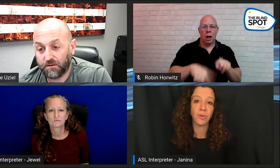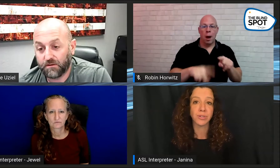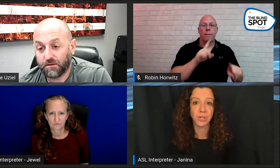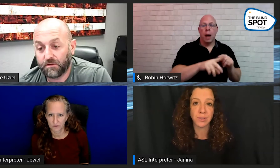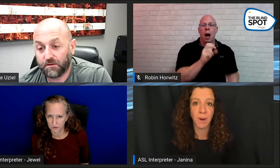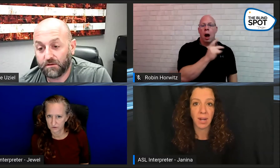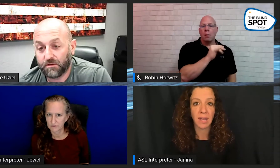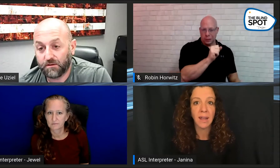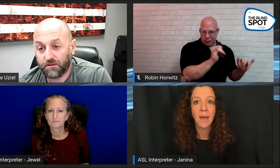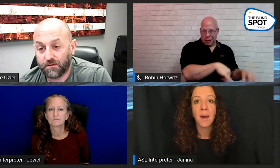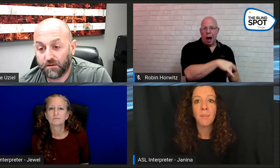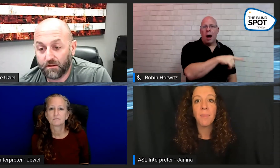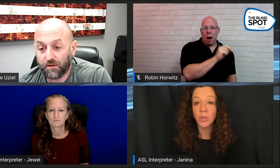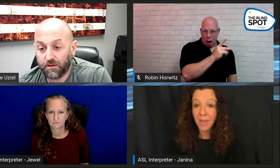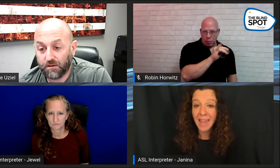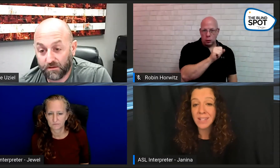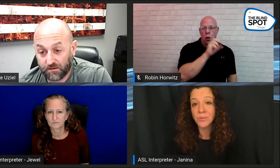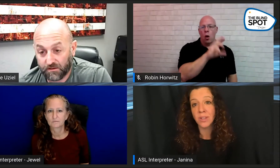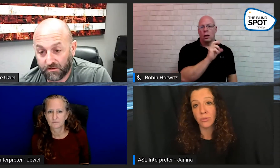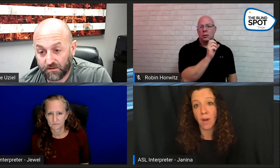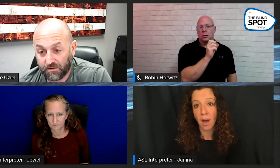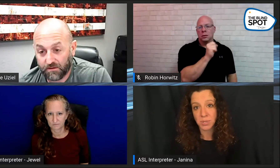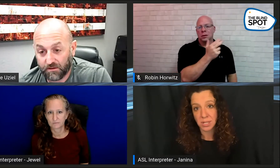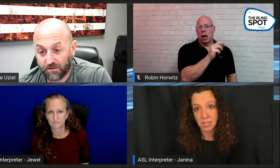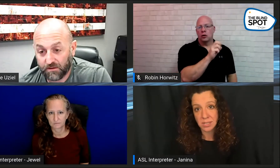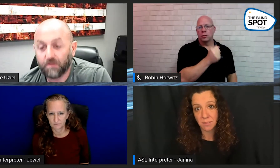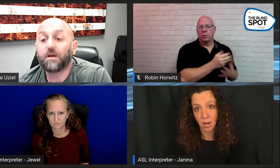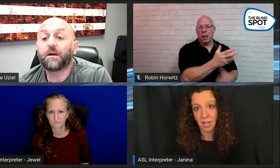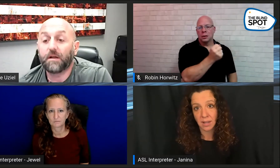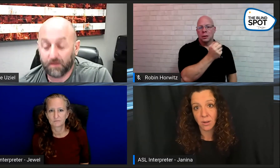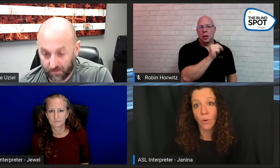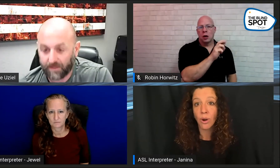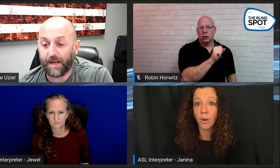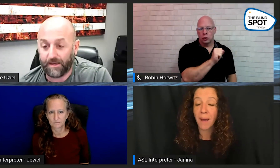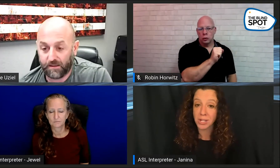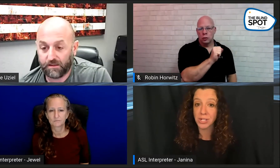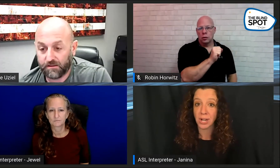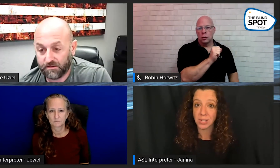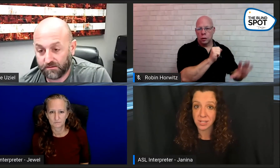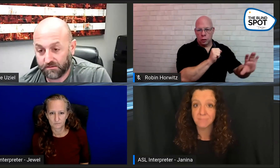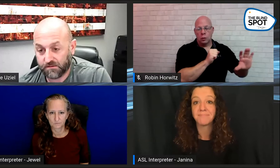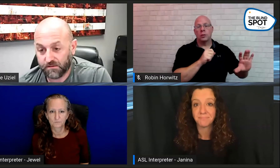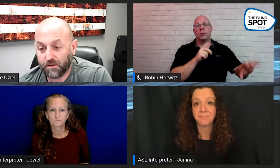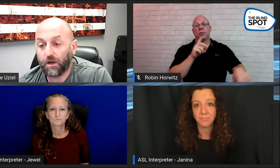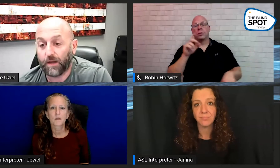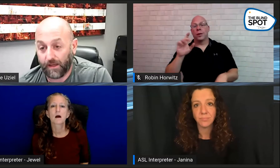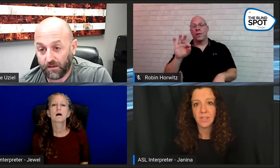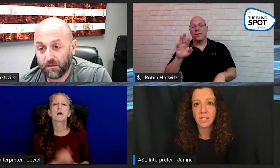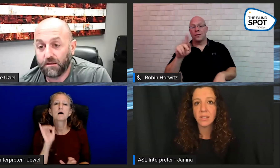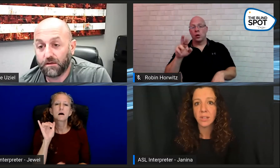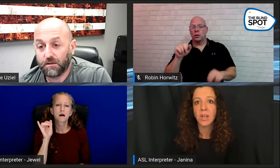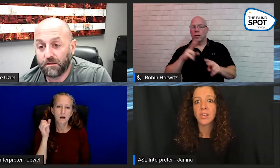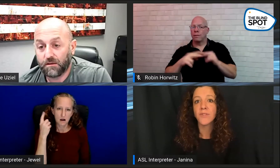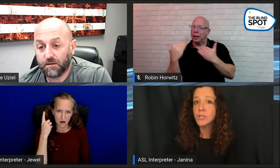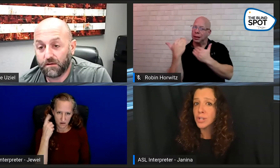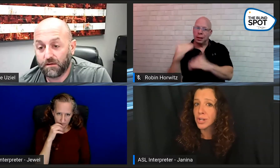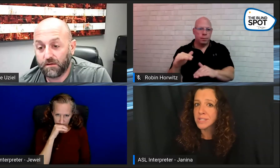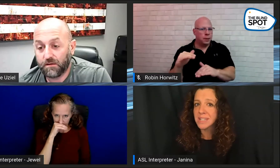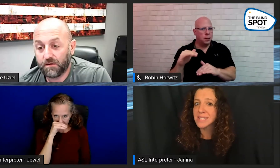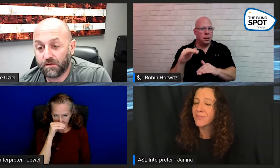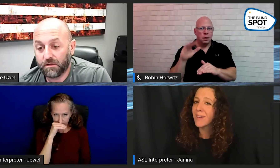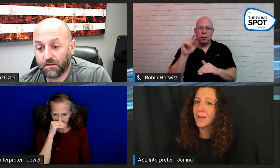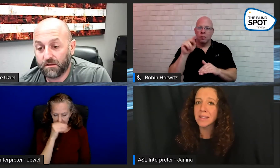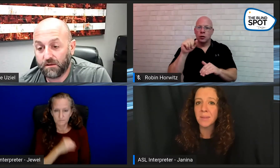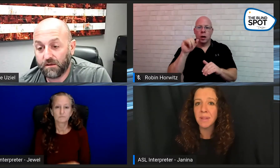through the futures market, but you can do it through the options market or by shares. Okay.